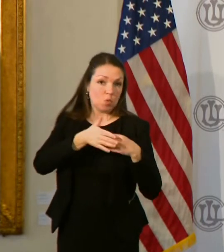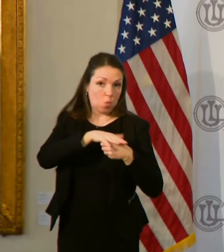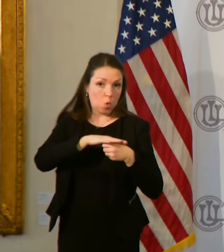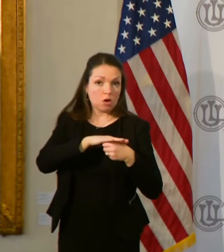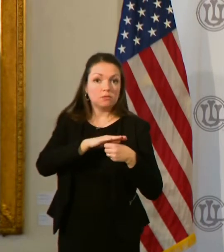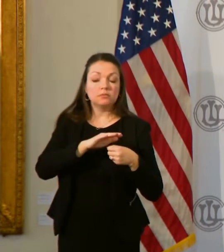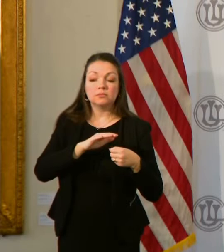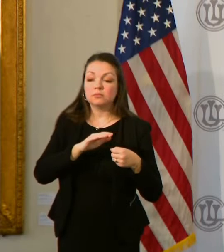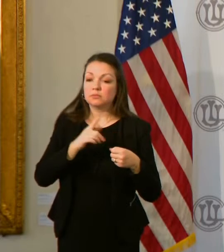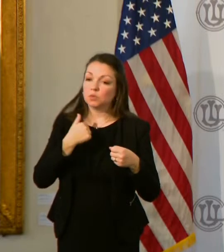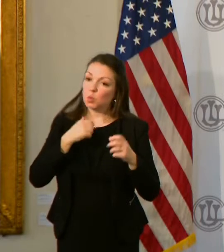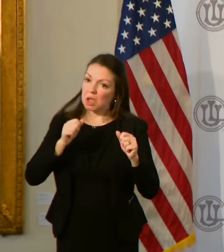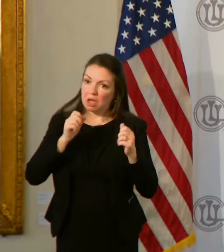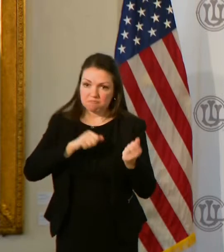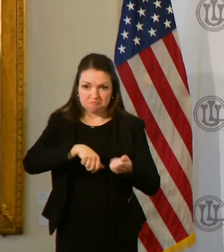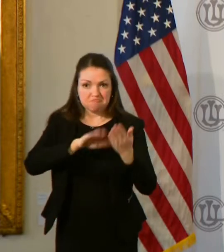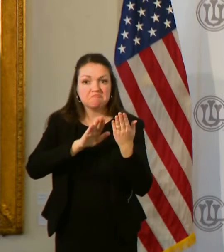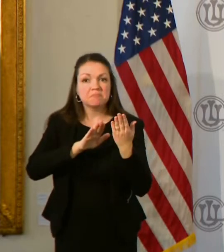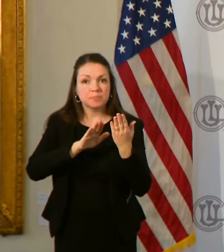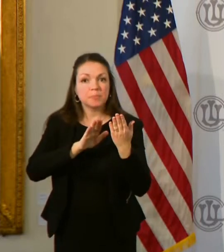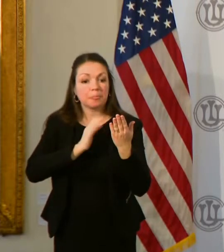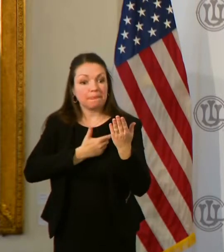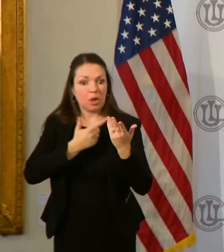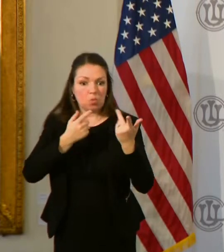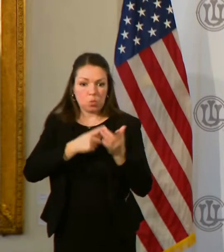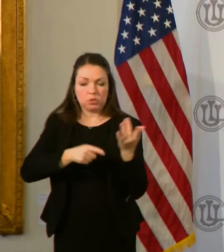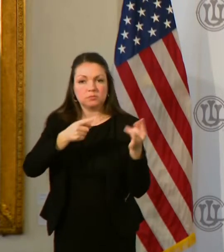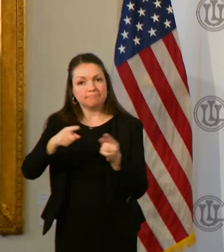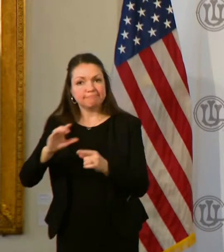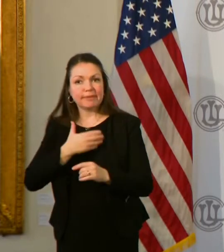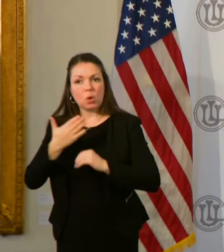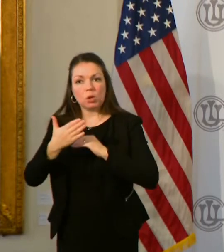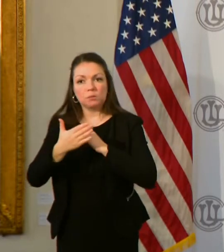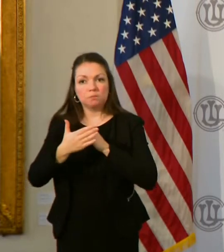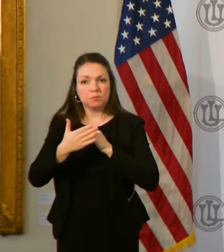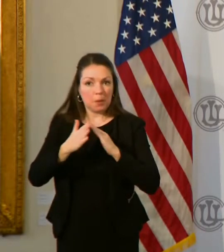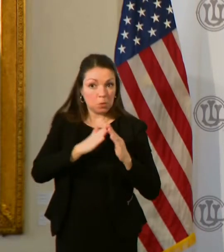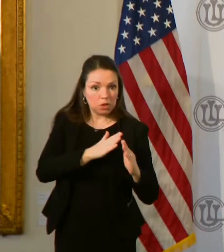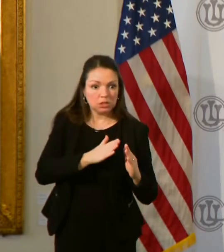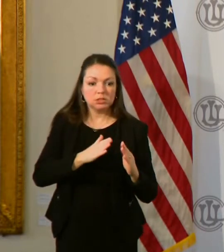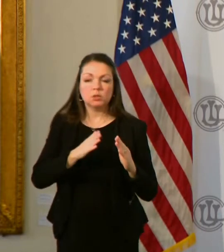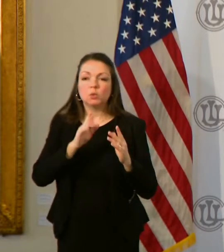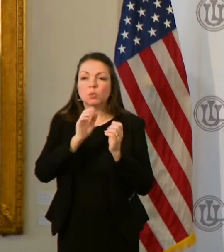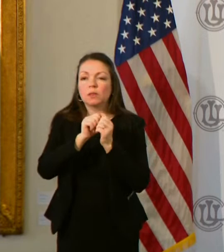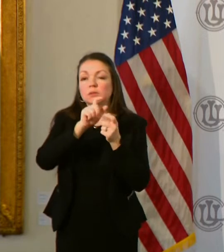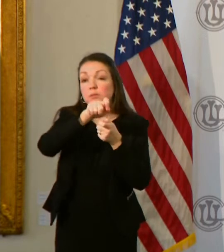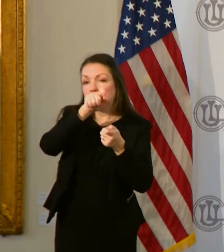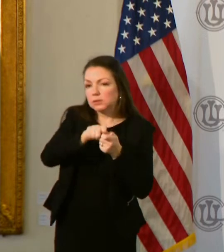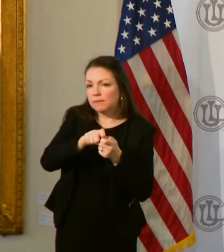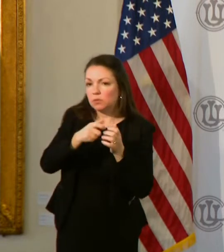in our communities with the specificity that is required for the community.